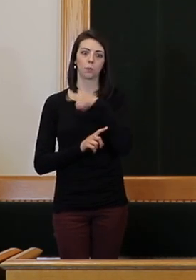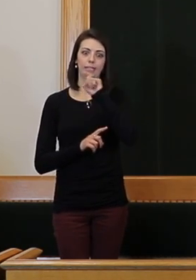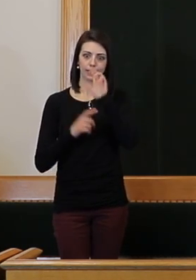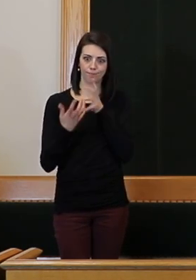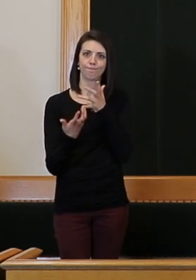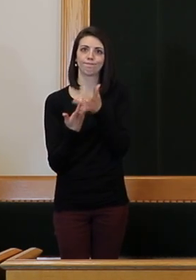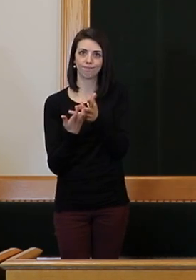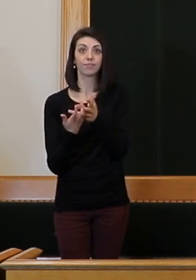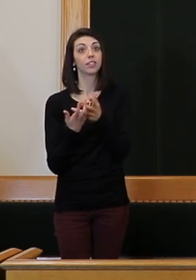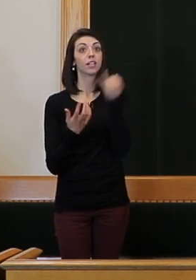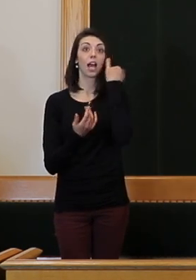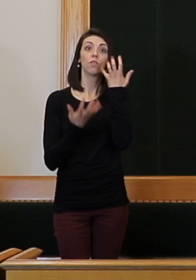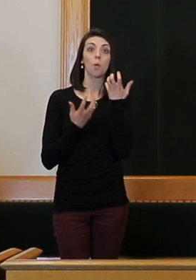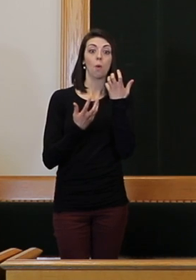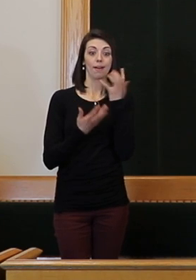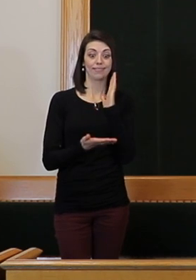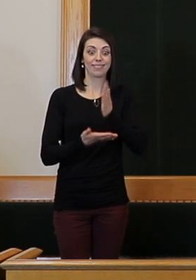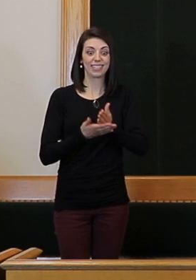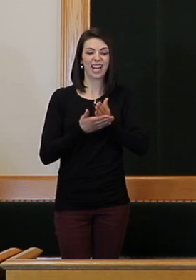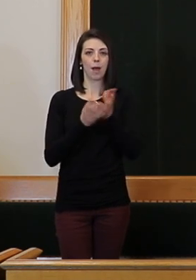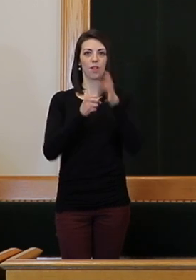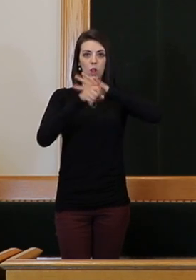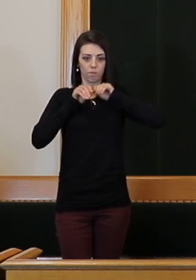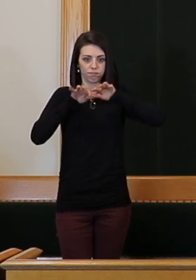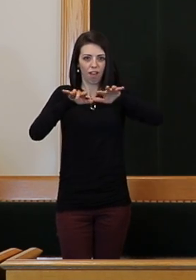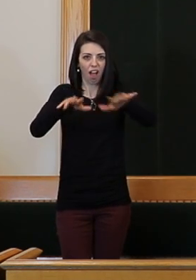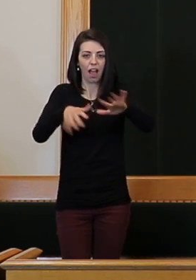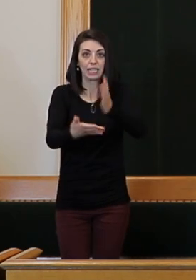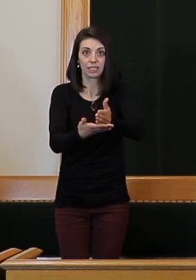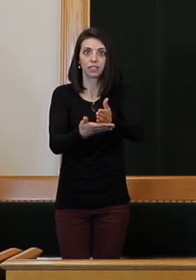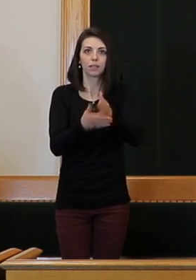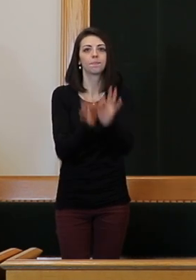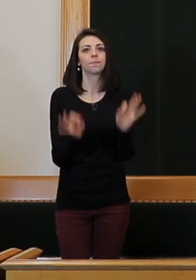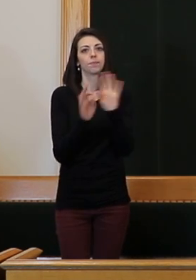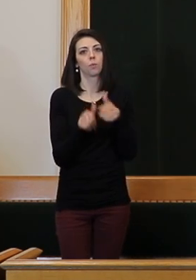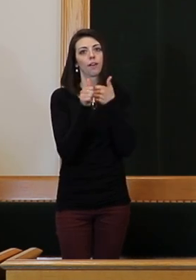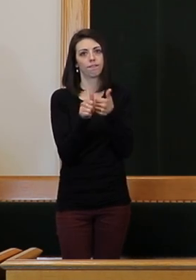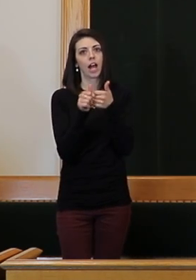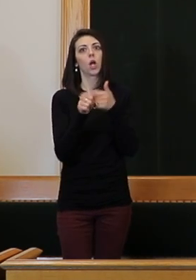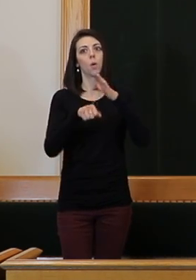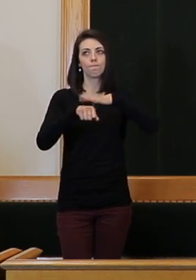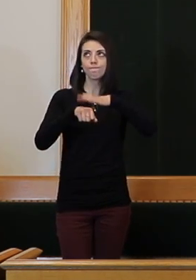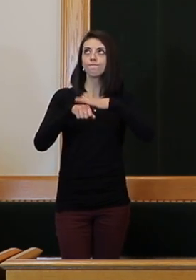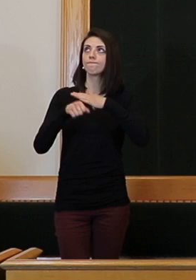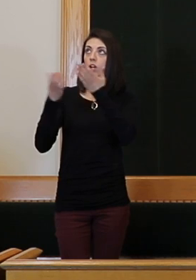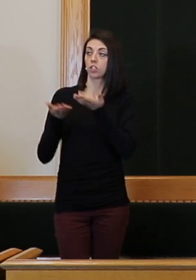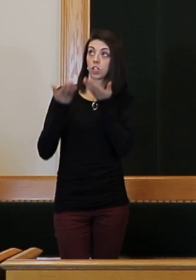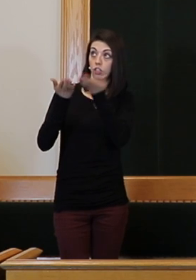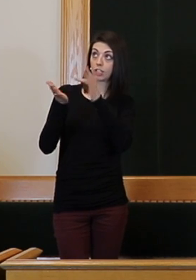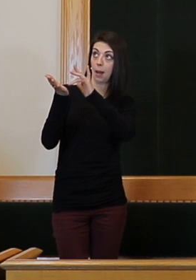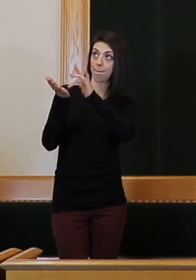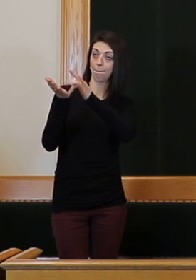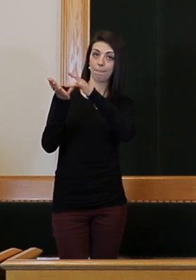stop the transmission of the COVID-19 virus, it is imperative that people are following the protective guidelines recommended by medical